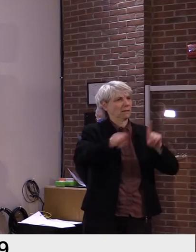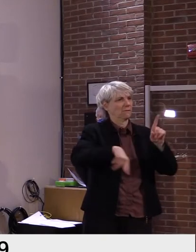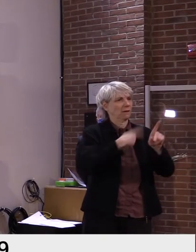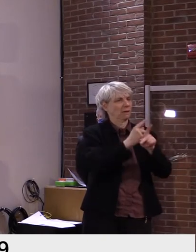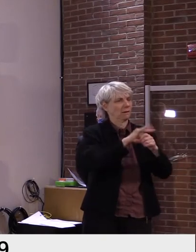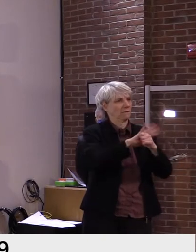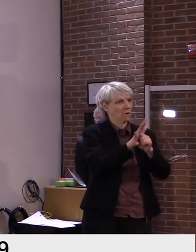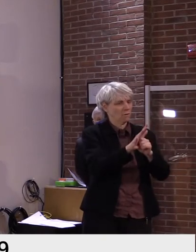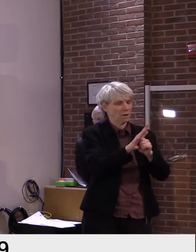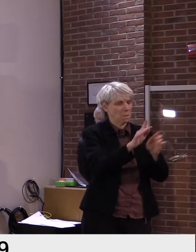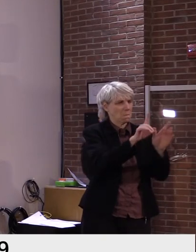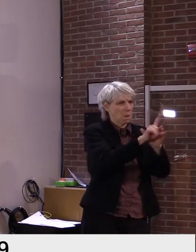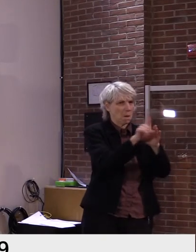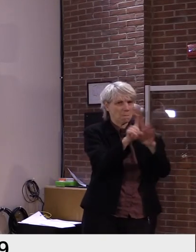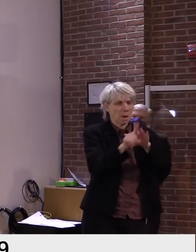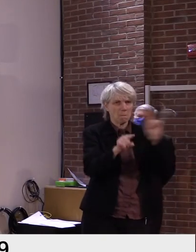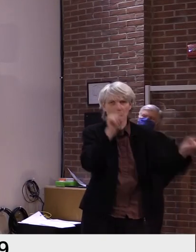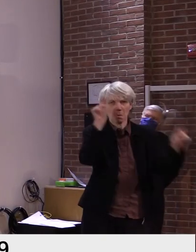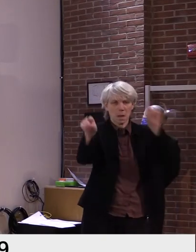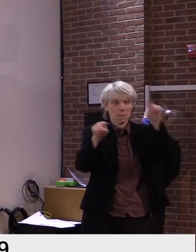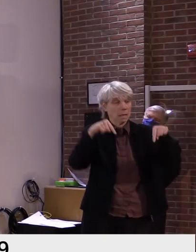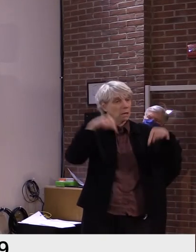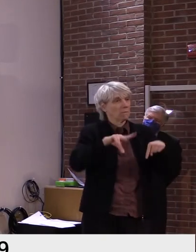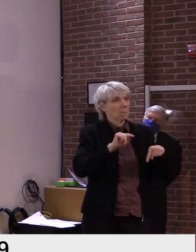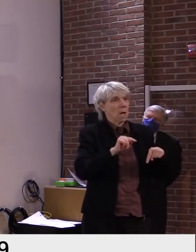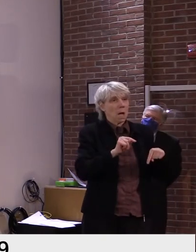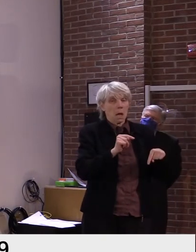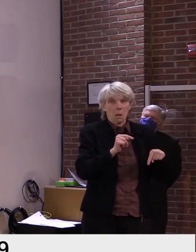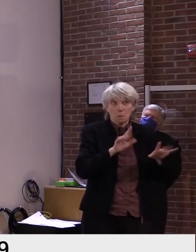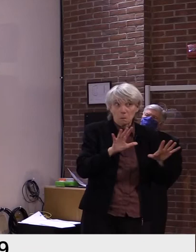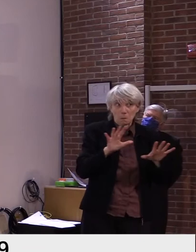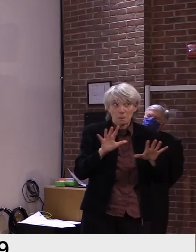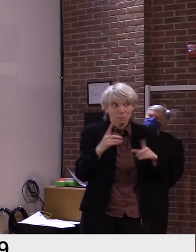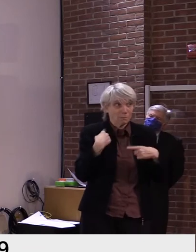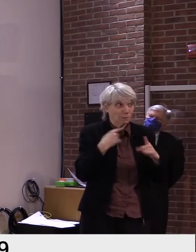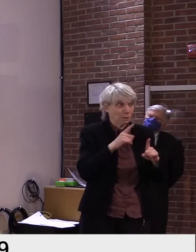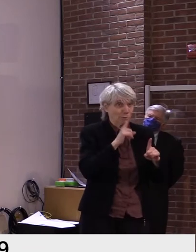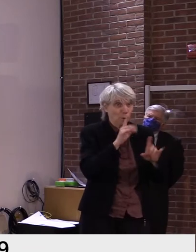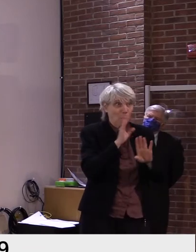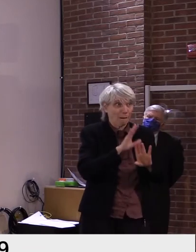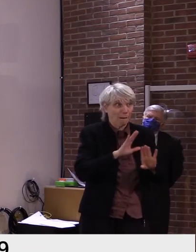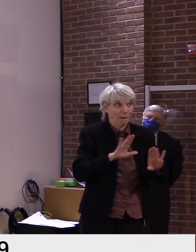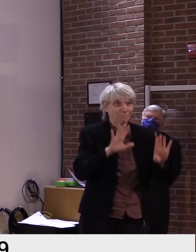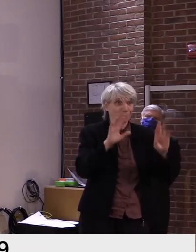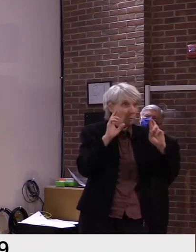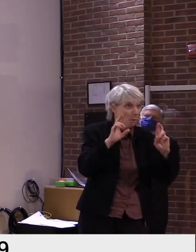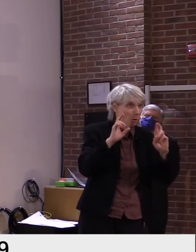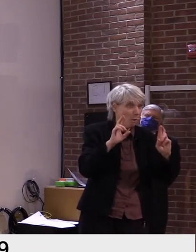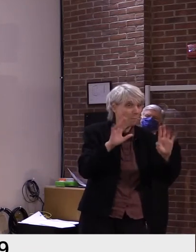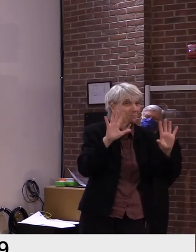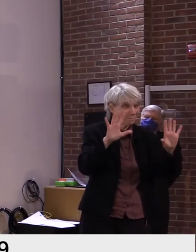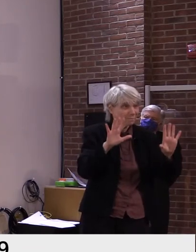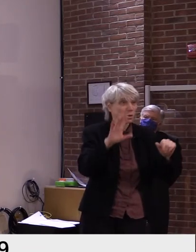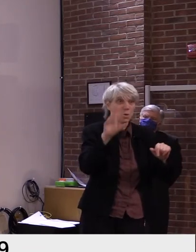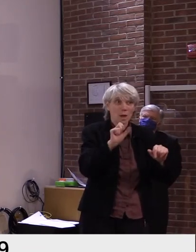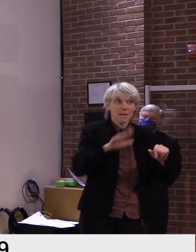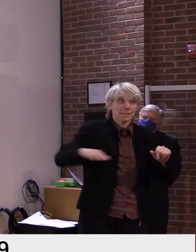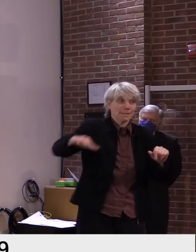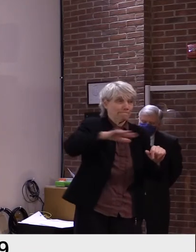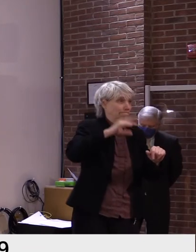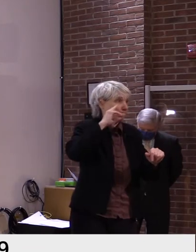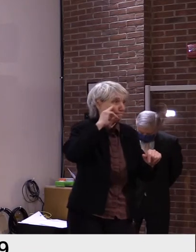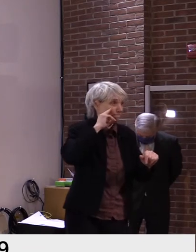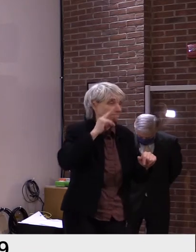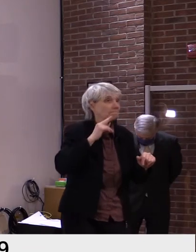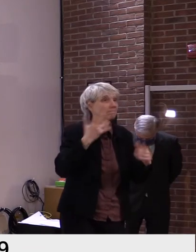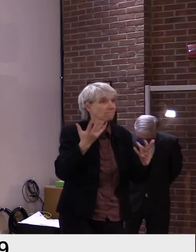them all the time and talk about them all the time, and we need to see exactly where that goes in this country specifically